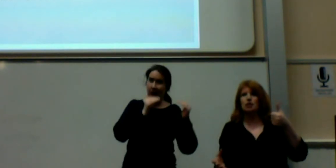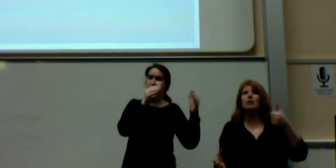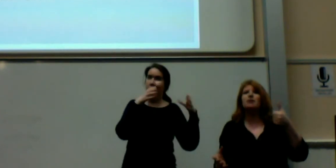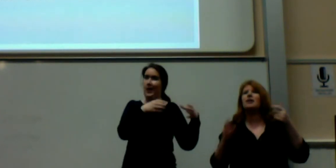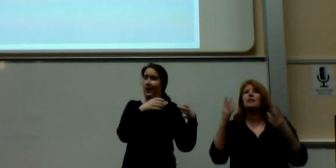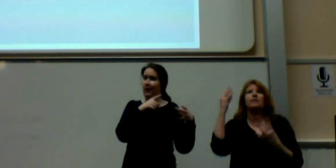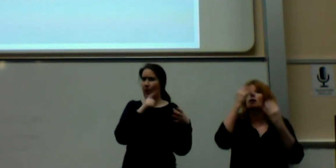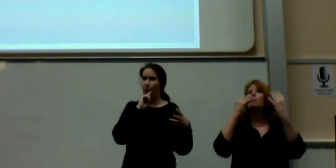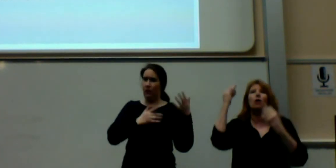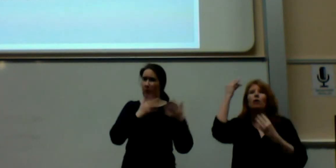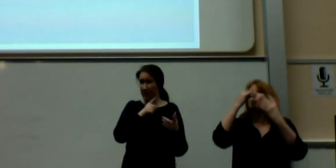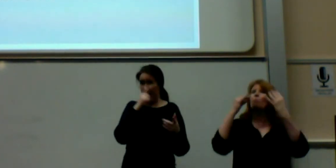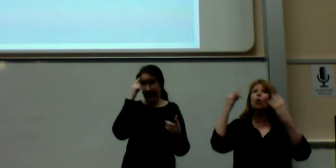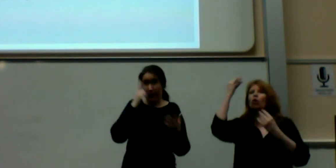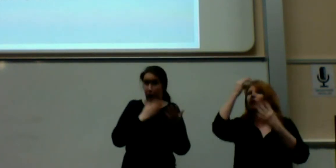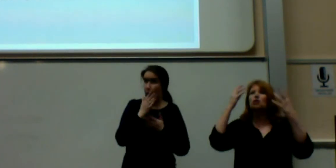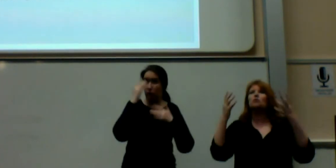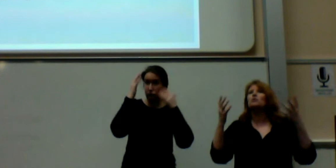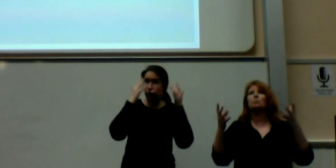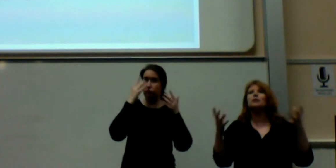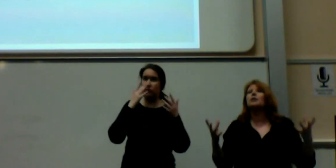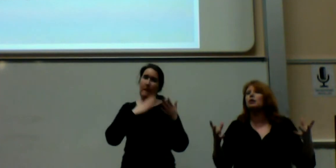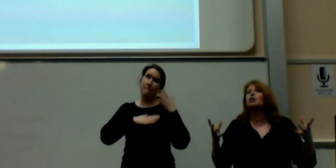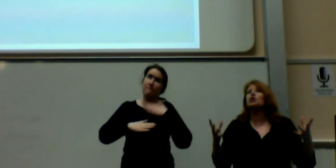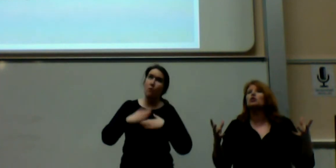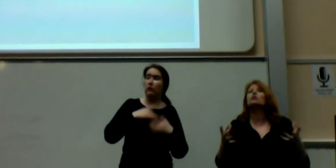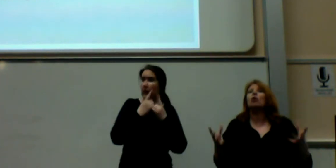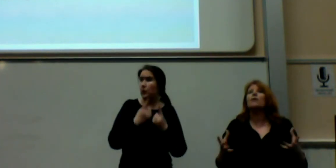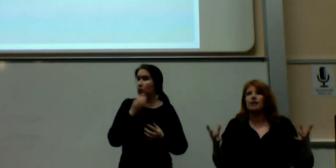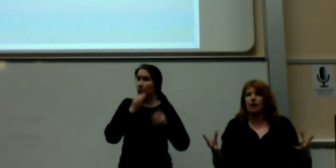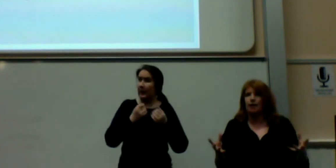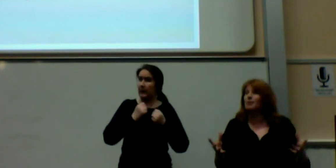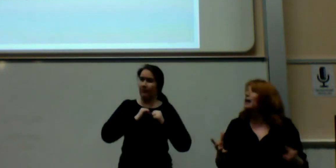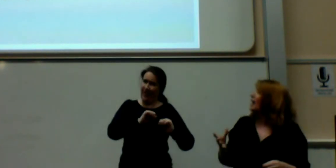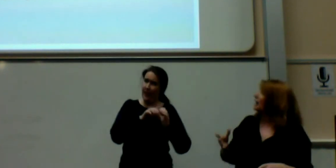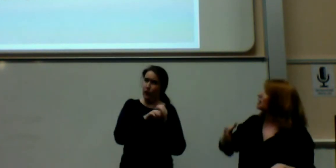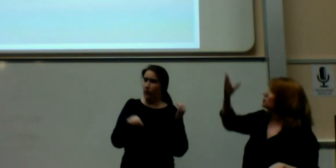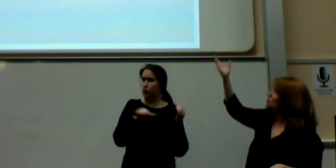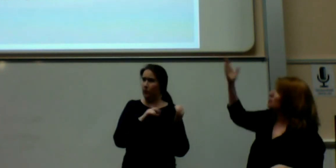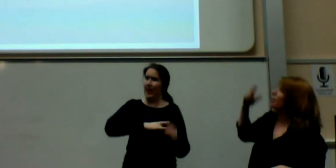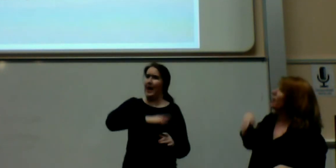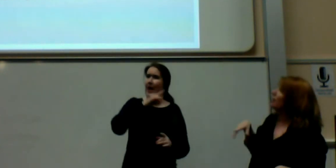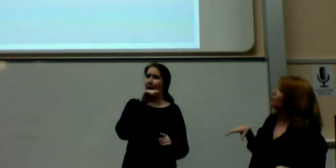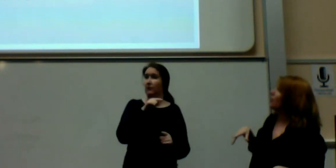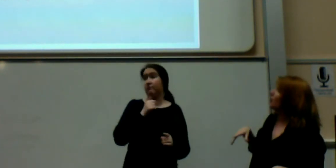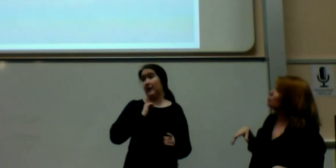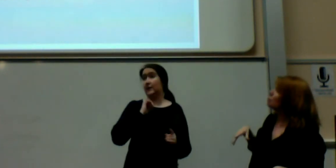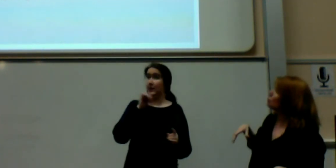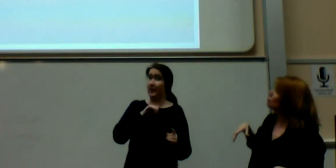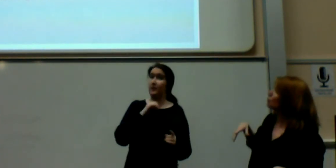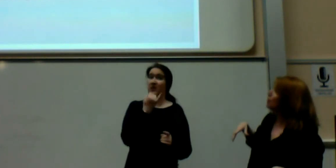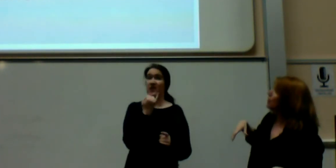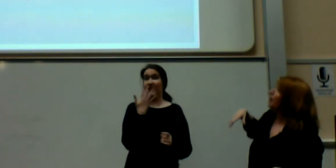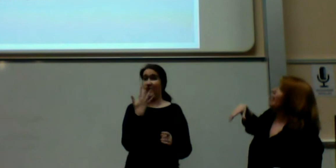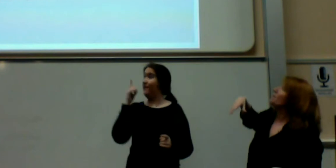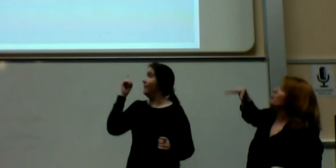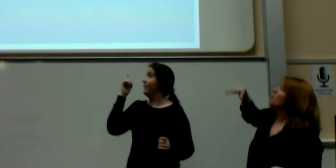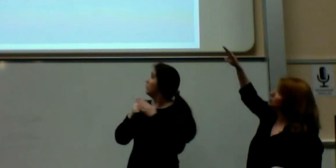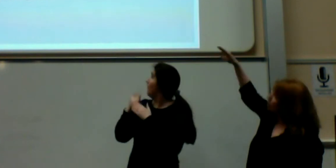this test because they think about moral issues and political issues all the time. And as you can see, they have the highest